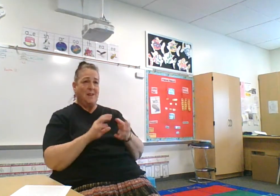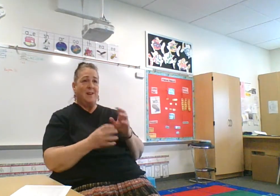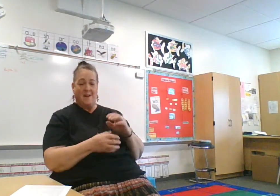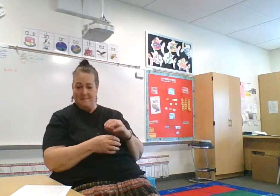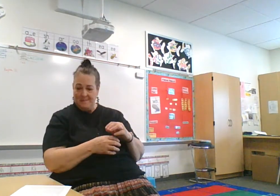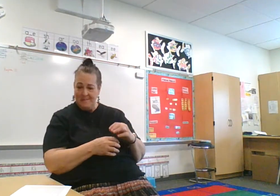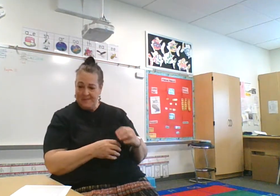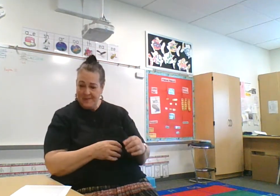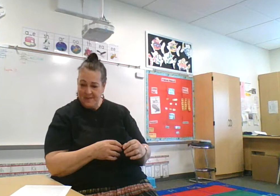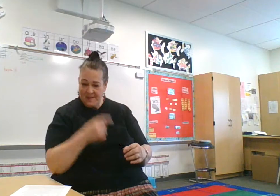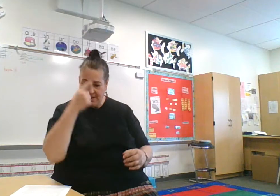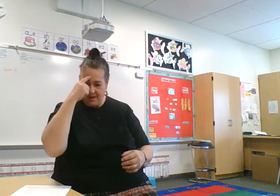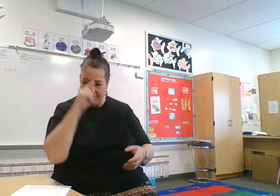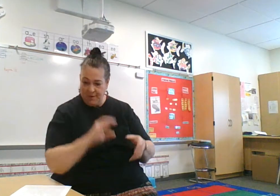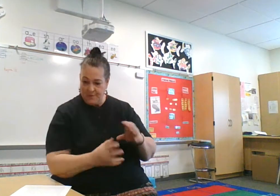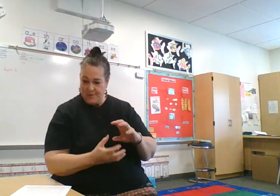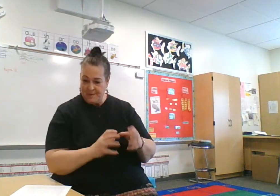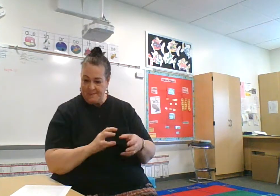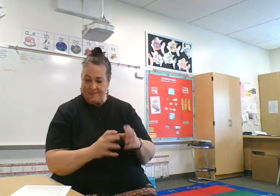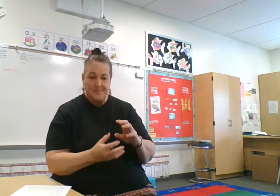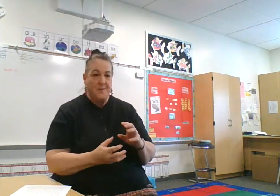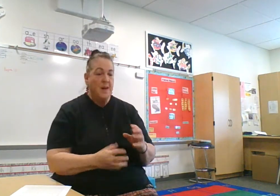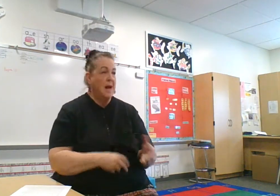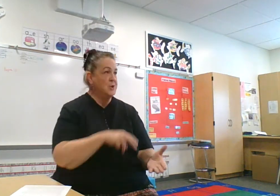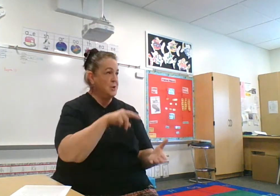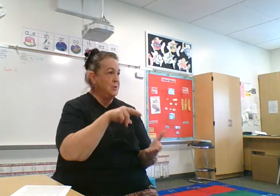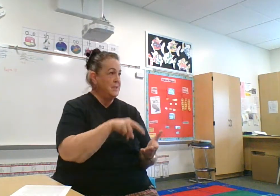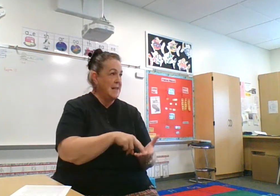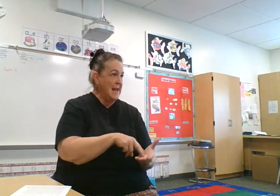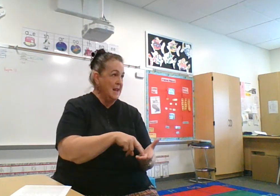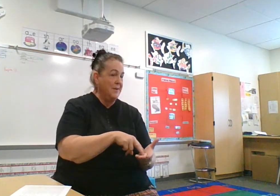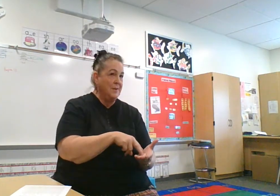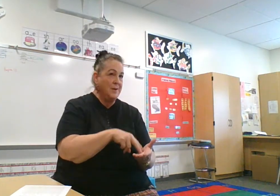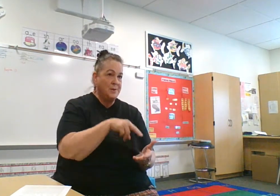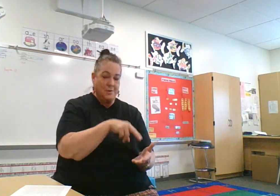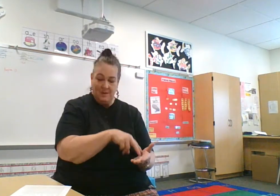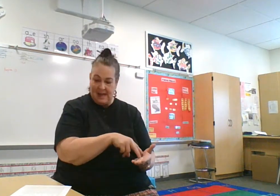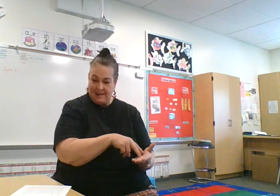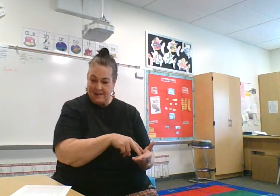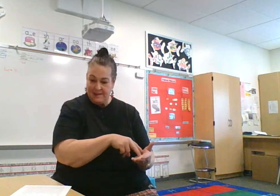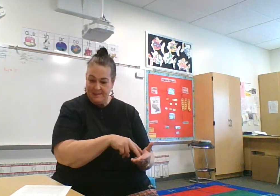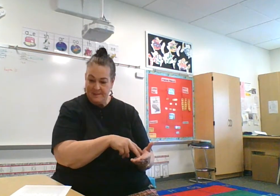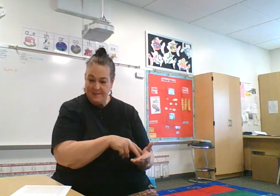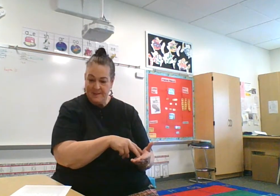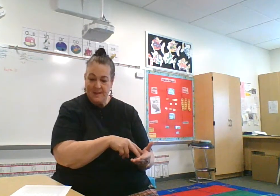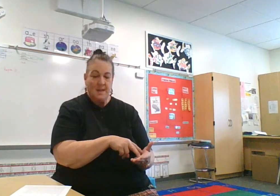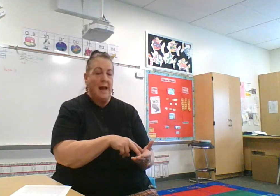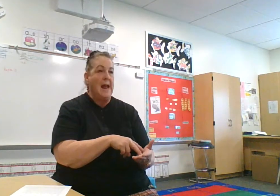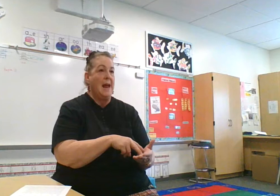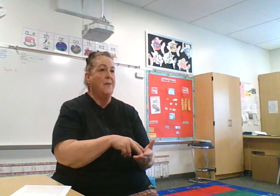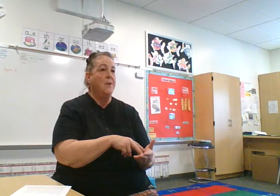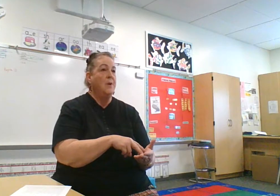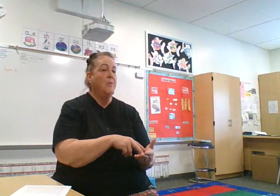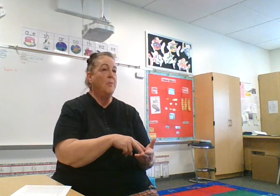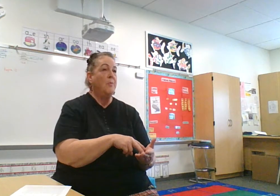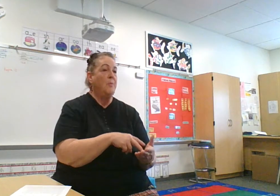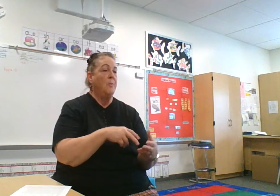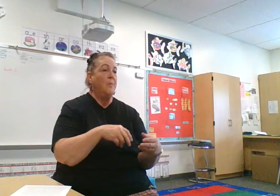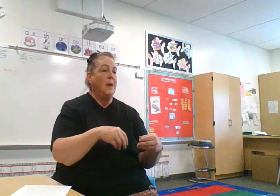Yeah. Confuse. I showed you stand. Here's your 2 legs. And if